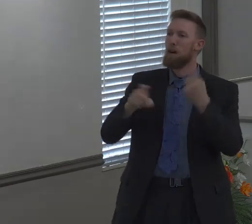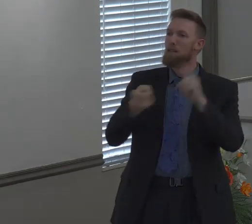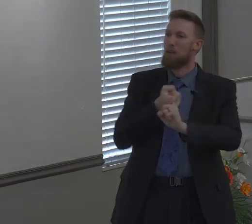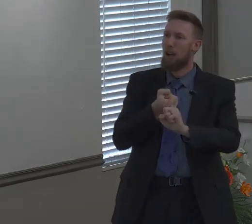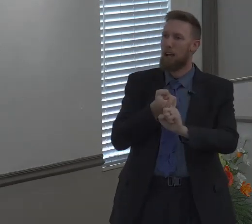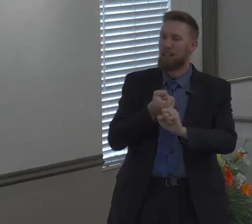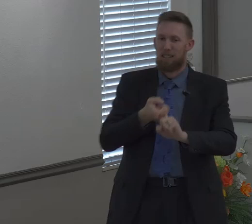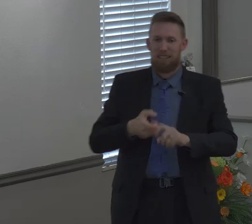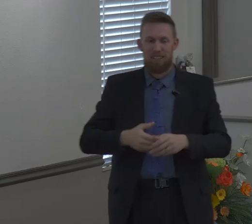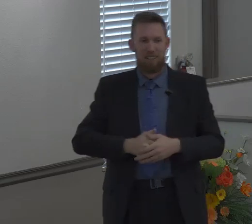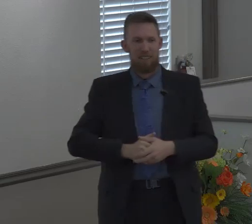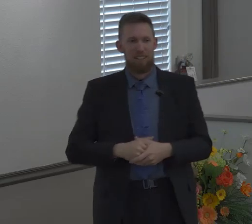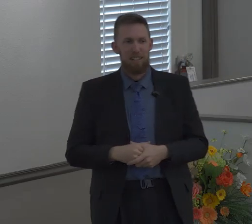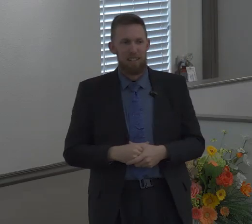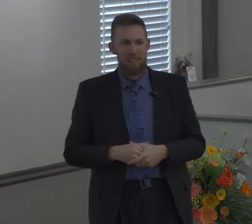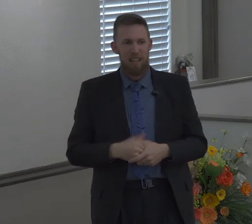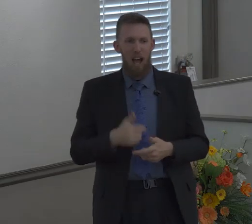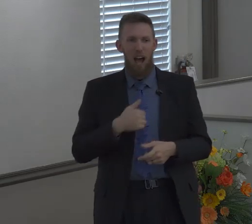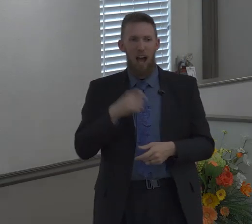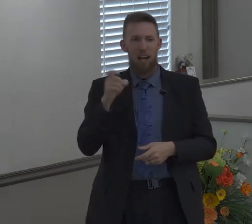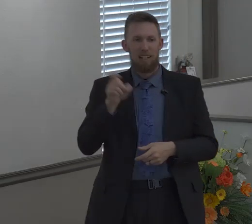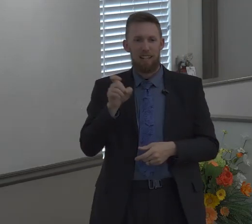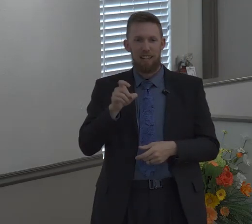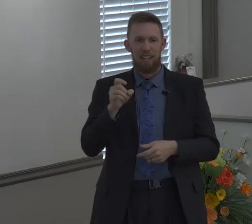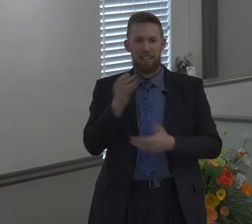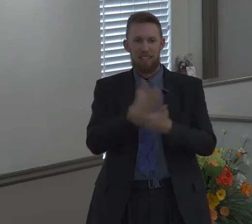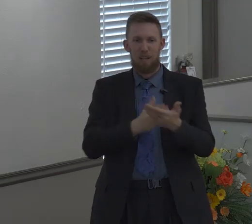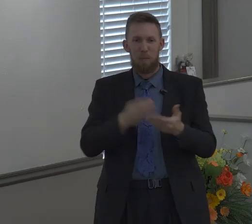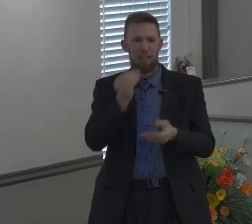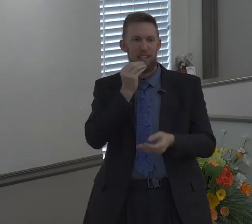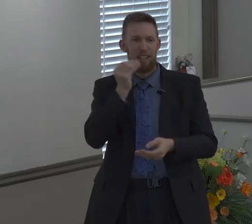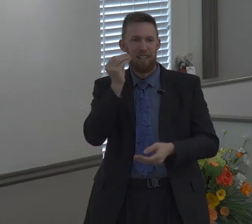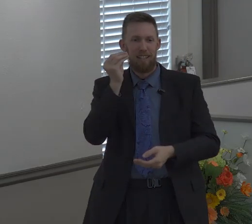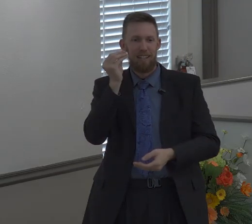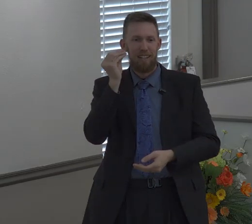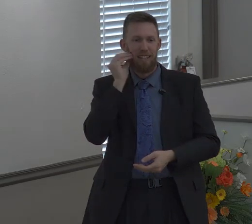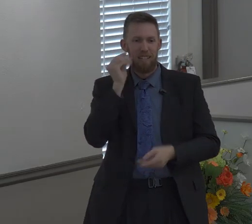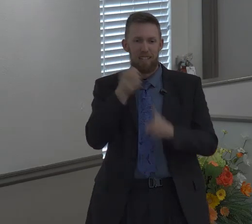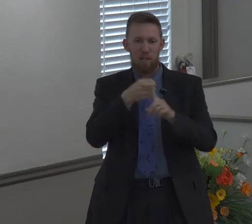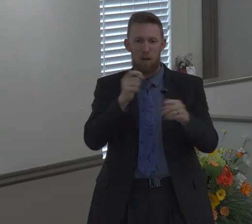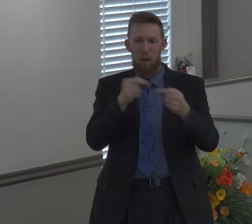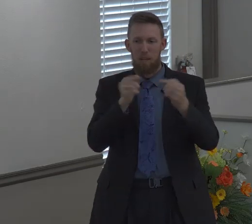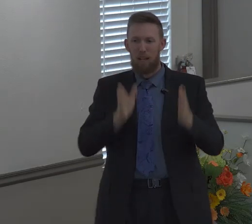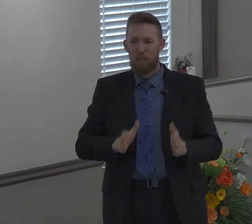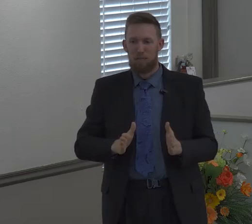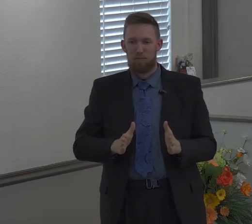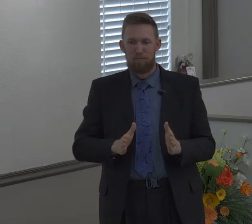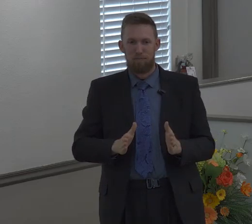Yeah, the wounds of the friend. Listen, I need some kisses of an enemy.